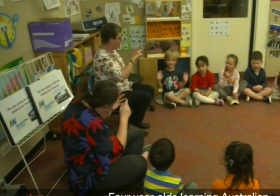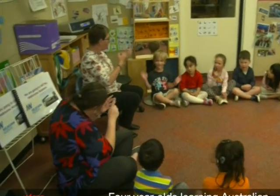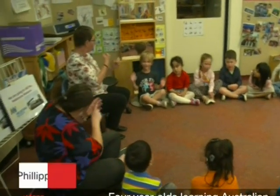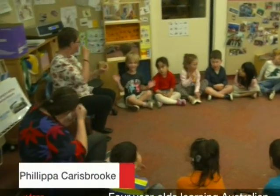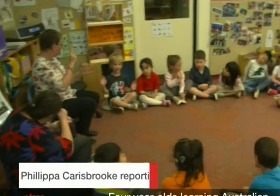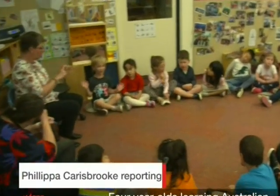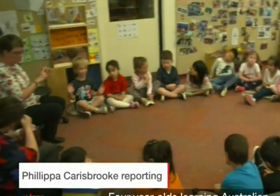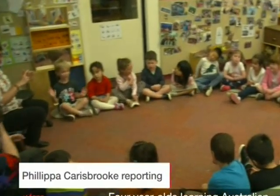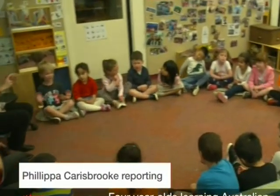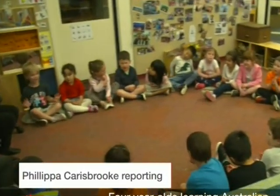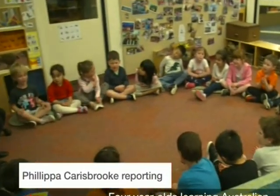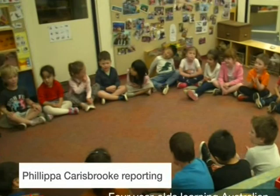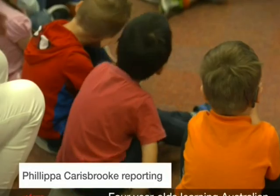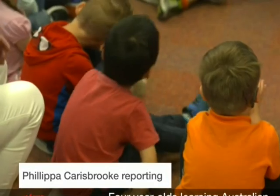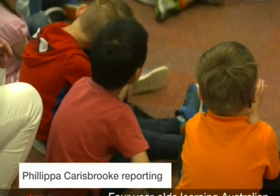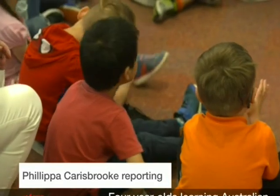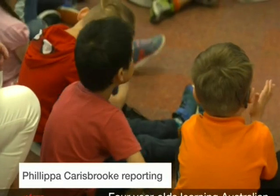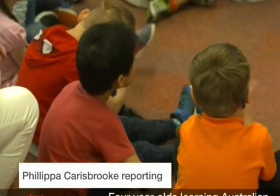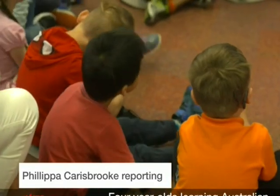4-year-olds learning Australian Sign Language, or Auslan.